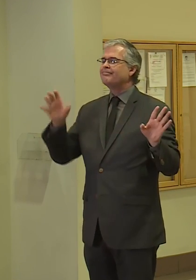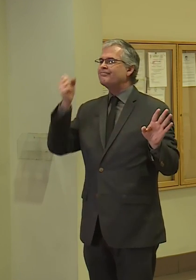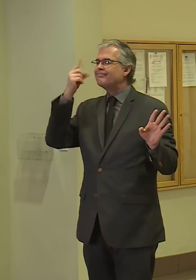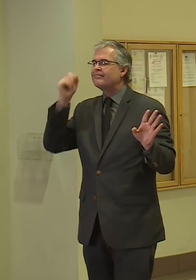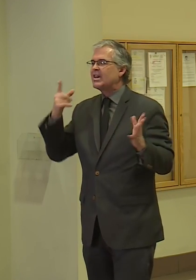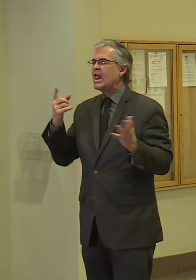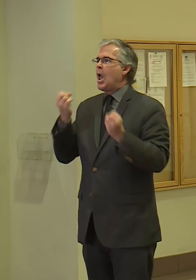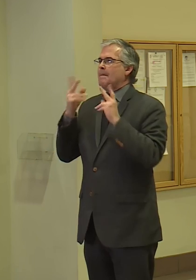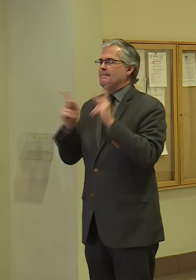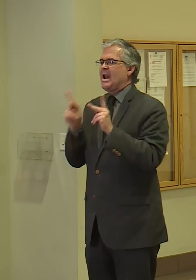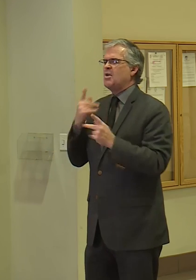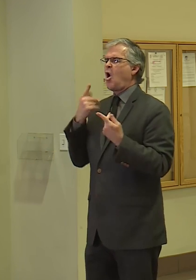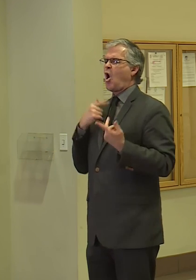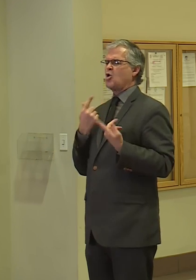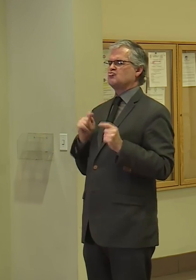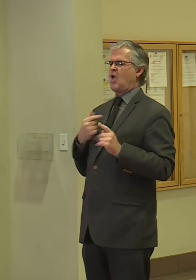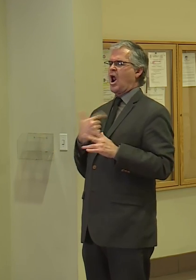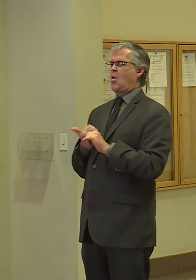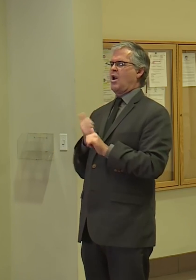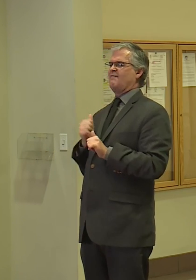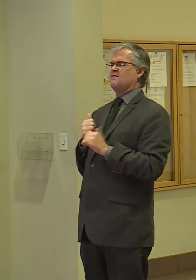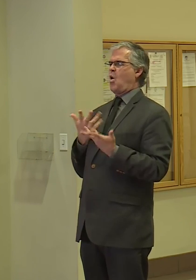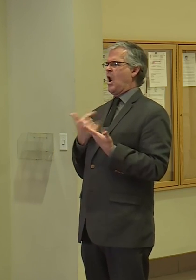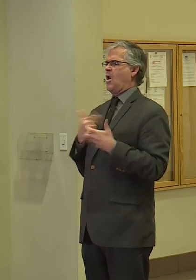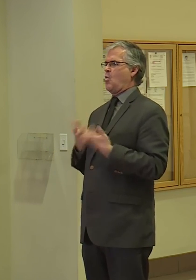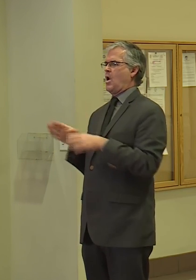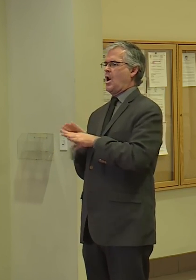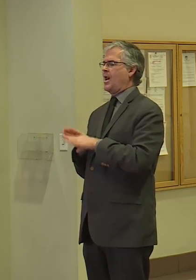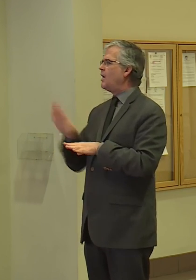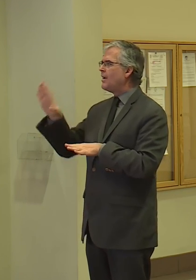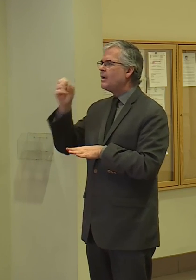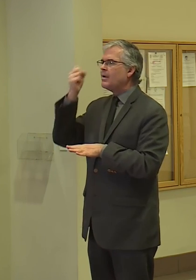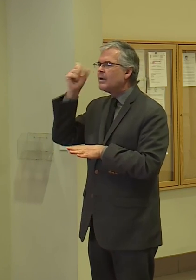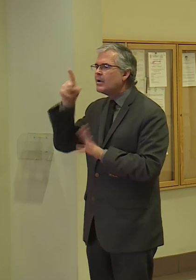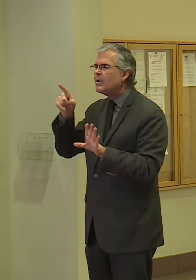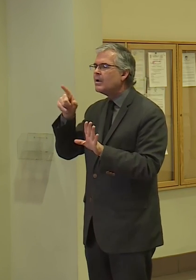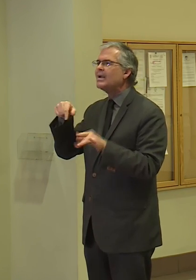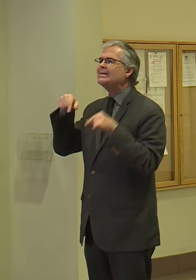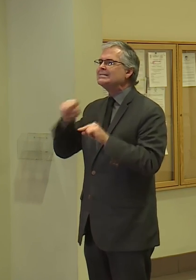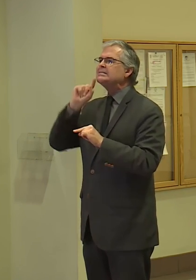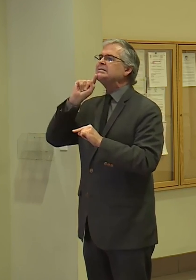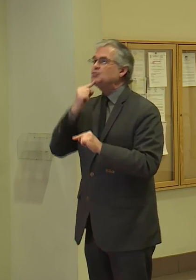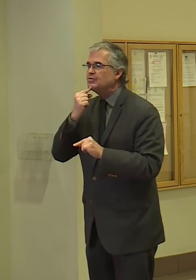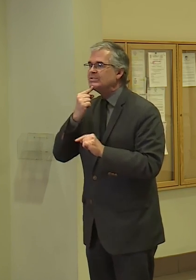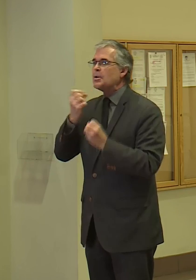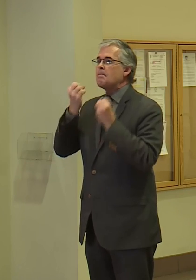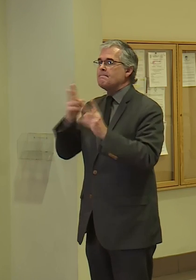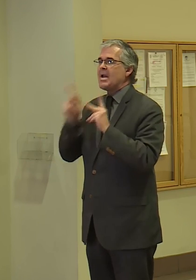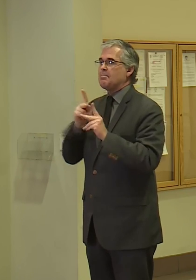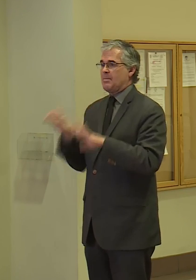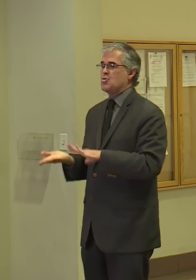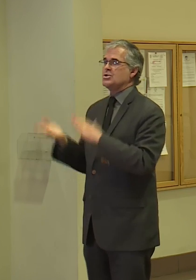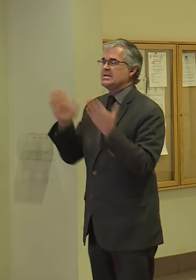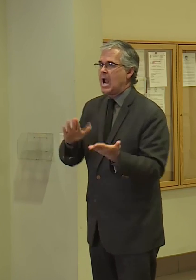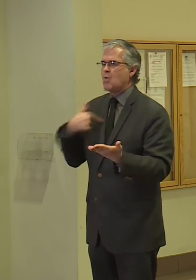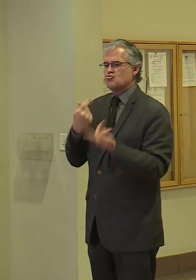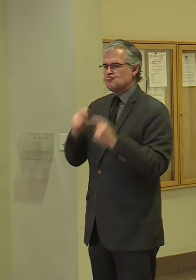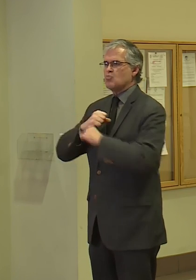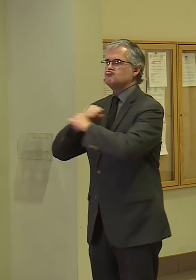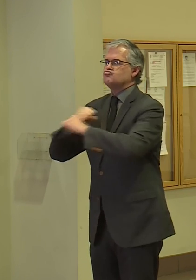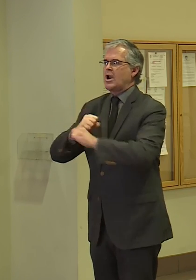here this is affecting the lives of our citizens people are dying you know everyday that is delayed